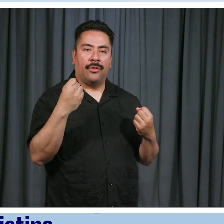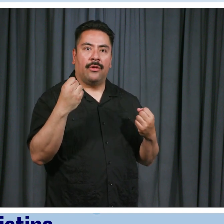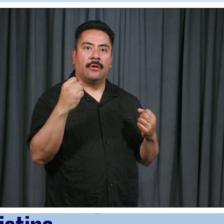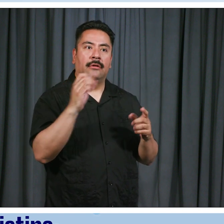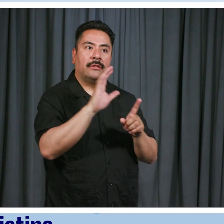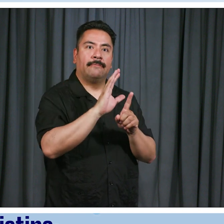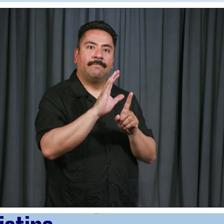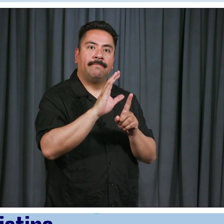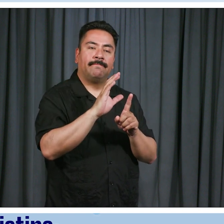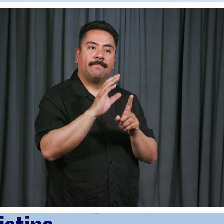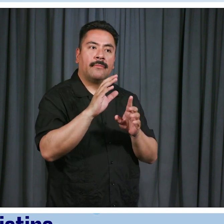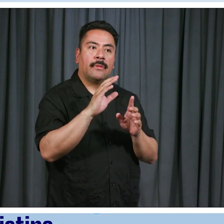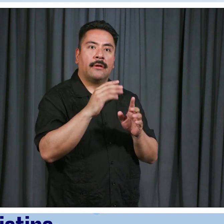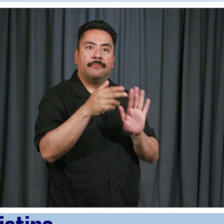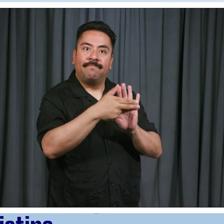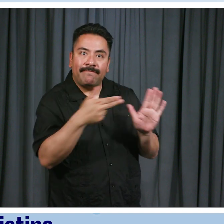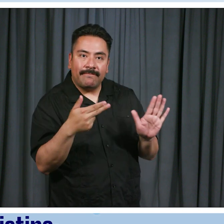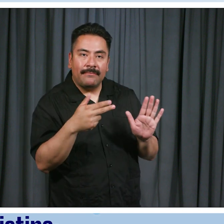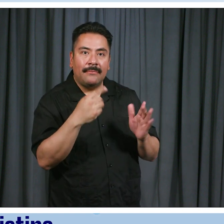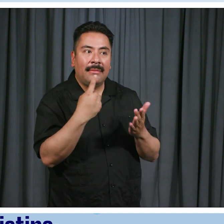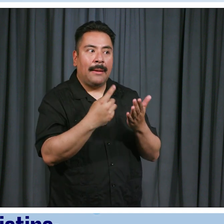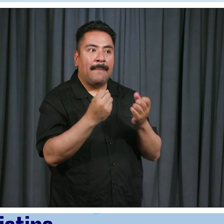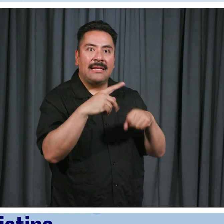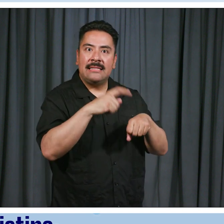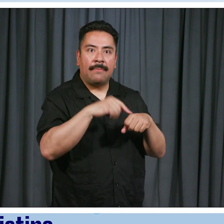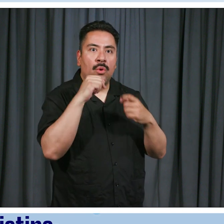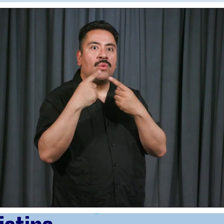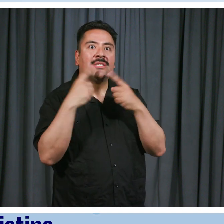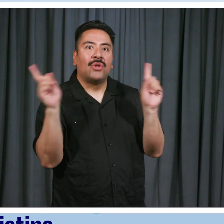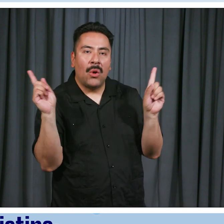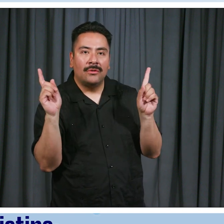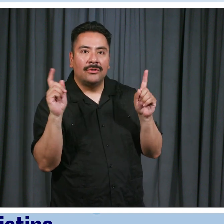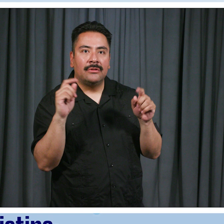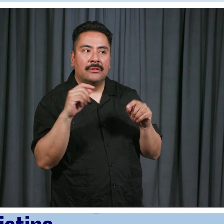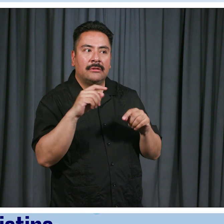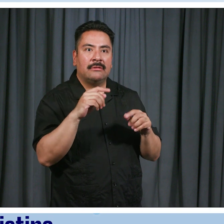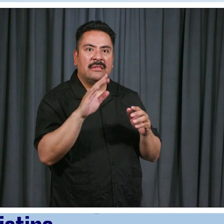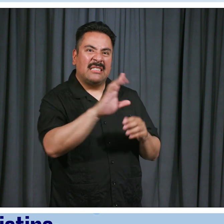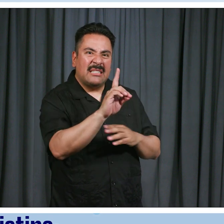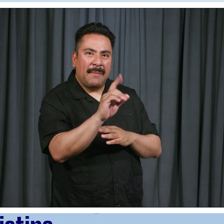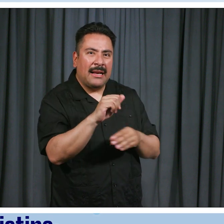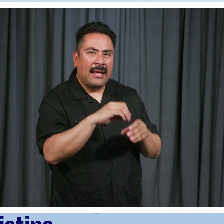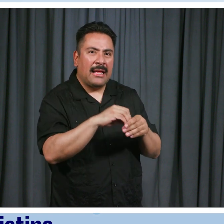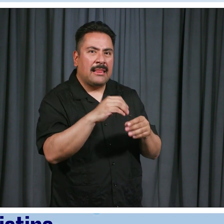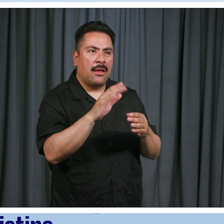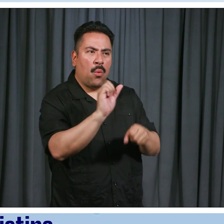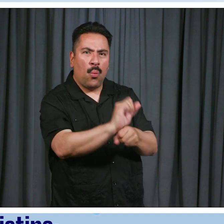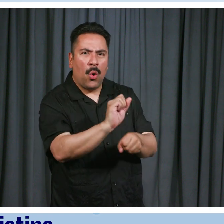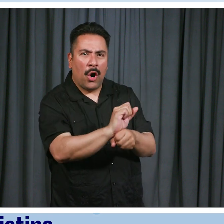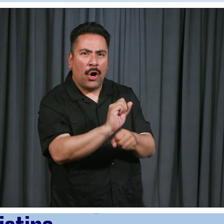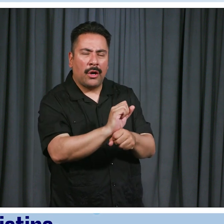always disclose their disability at the workplace. Just interested